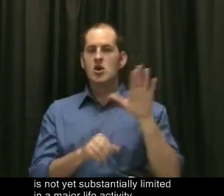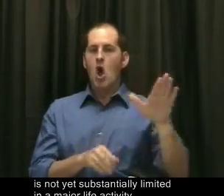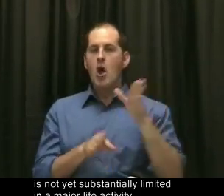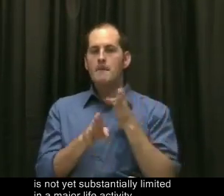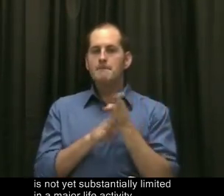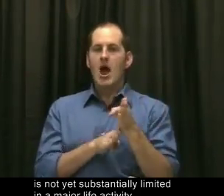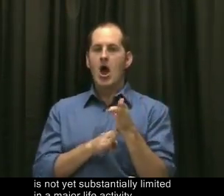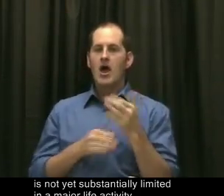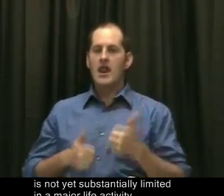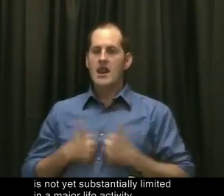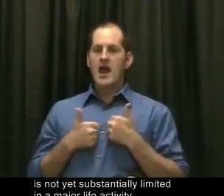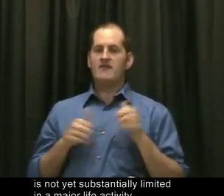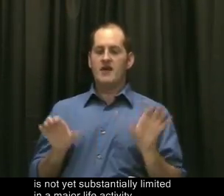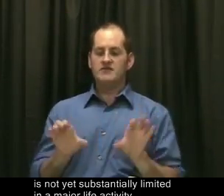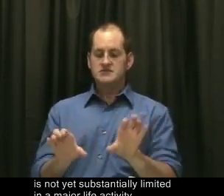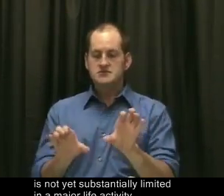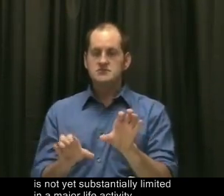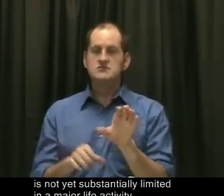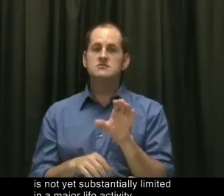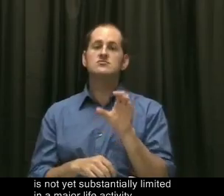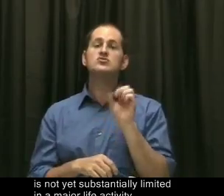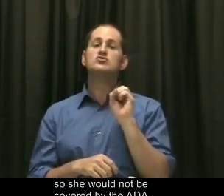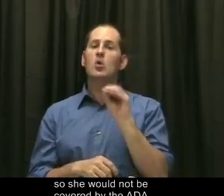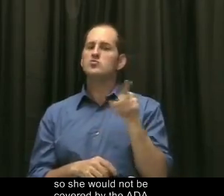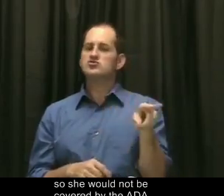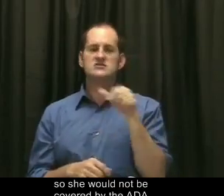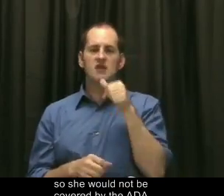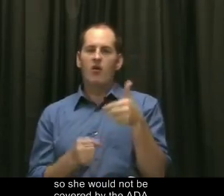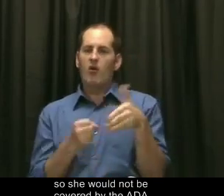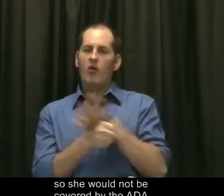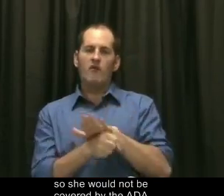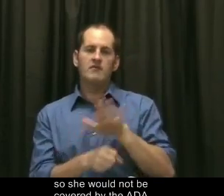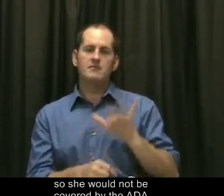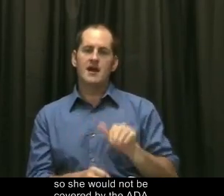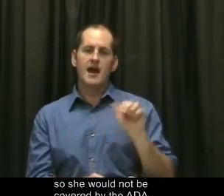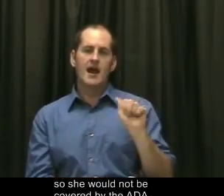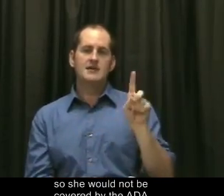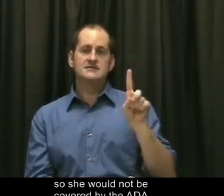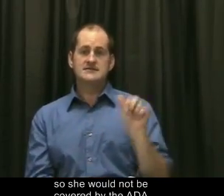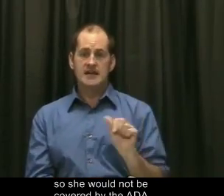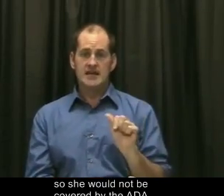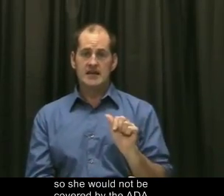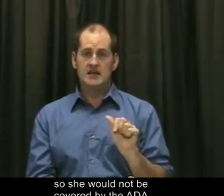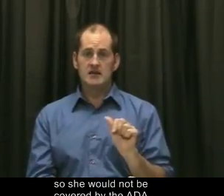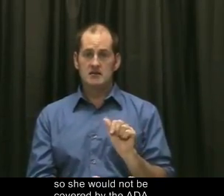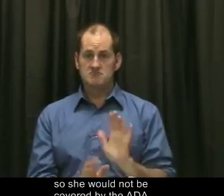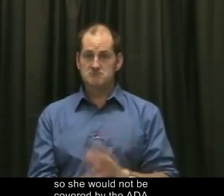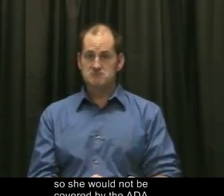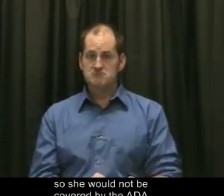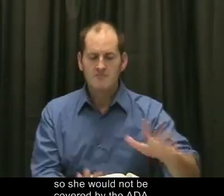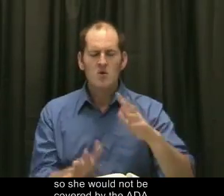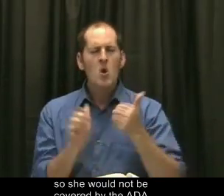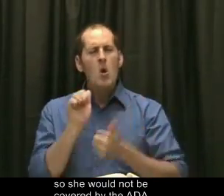substantially limited in a major life activity, so she would not be covered by the ADA.